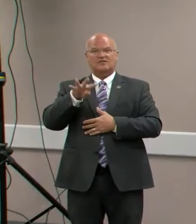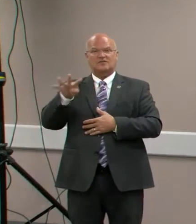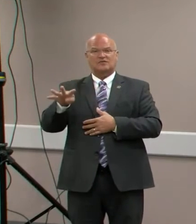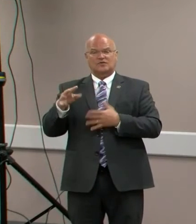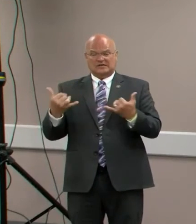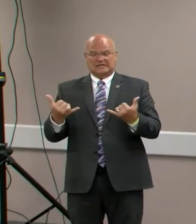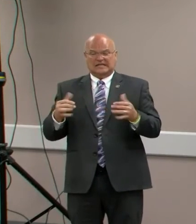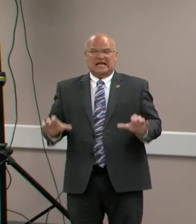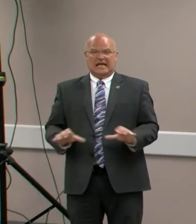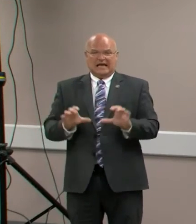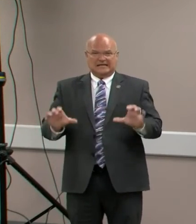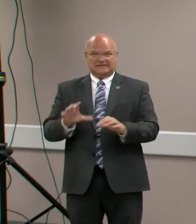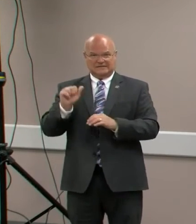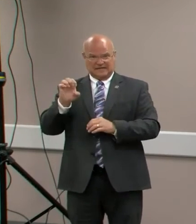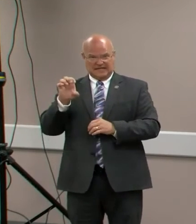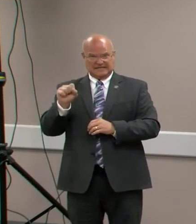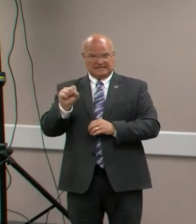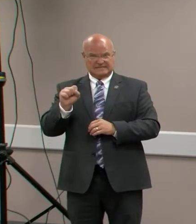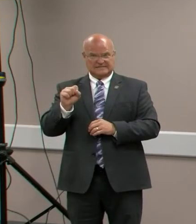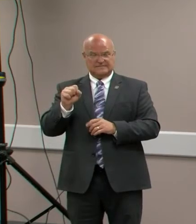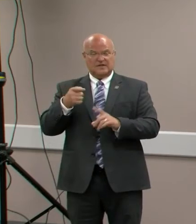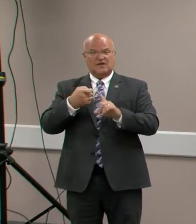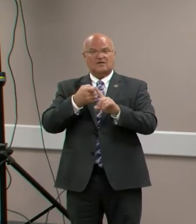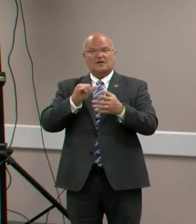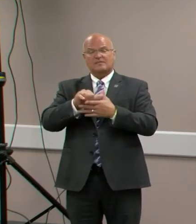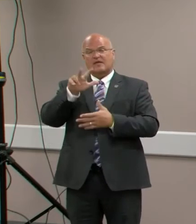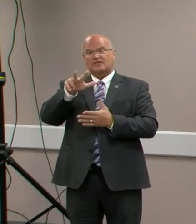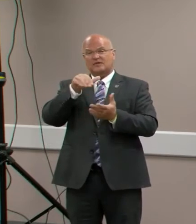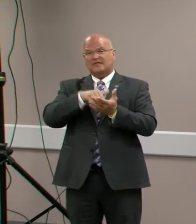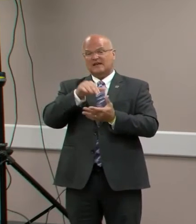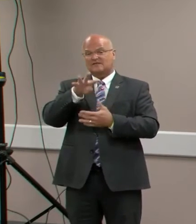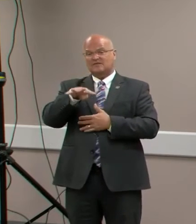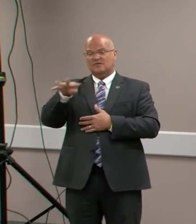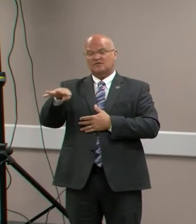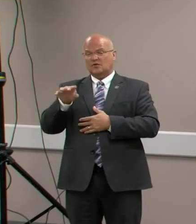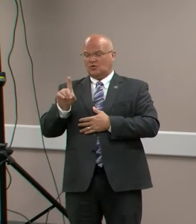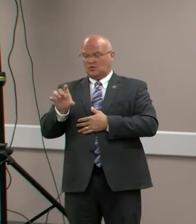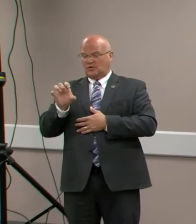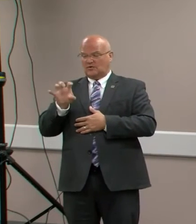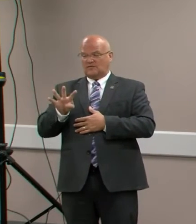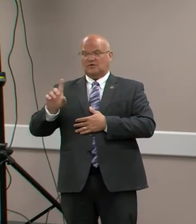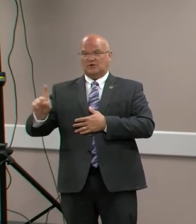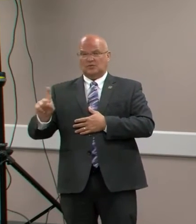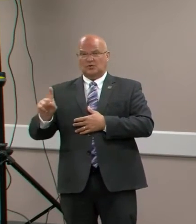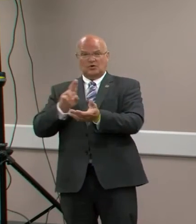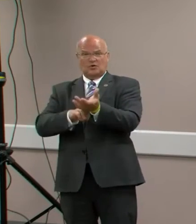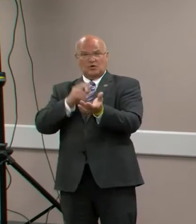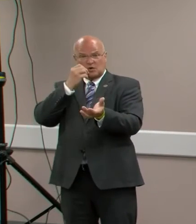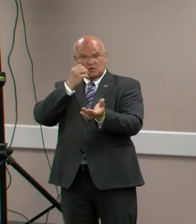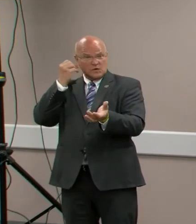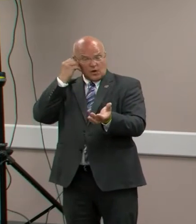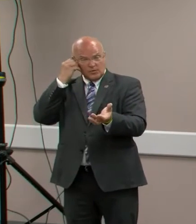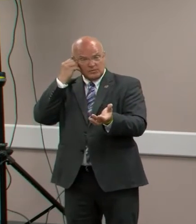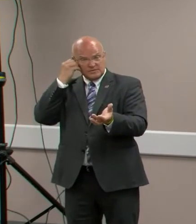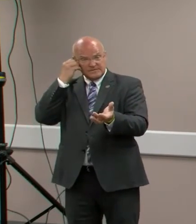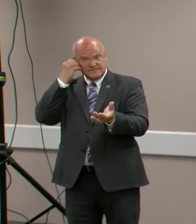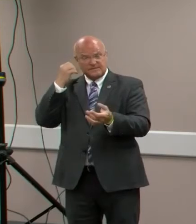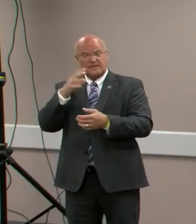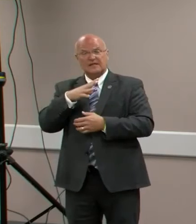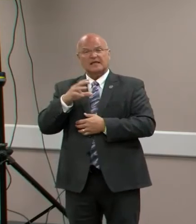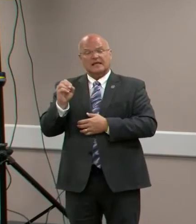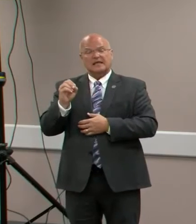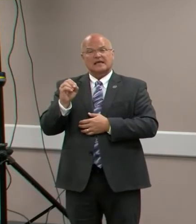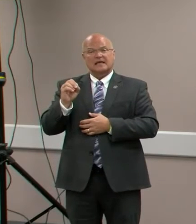3,044 are considered active cases. Of those 3,044, 141 are in nursing homes